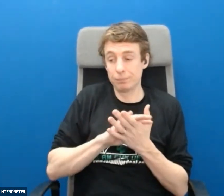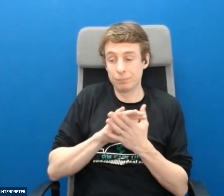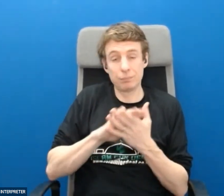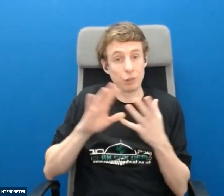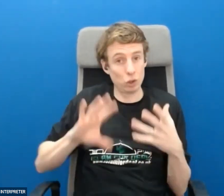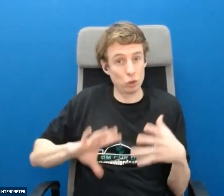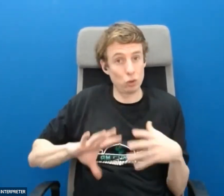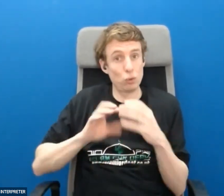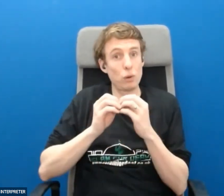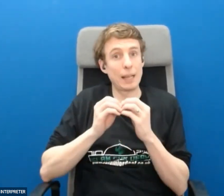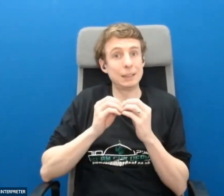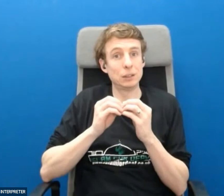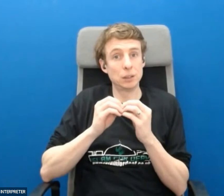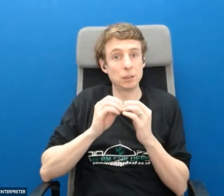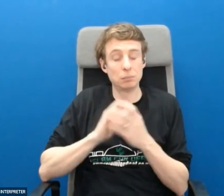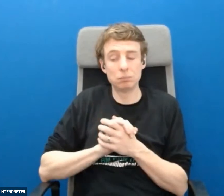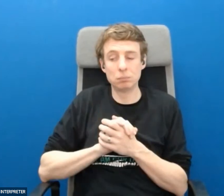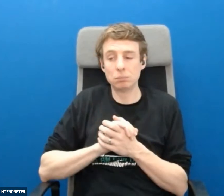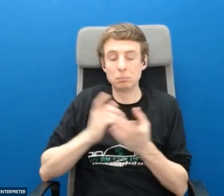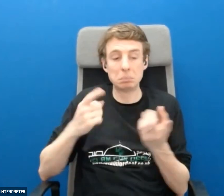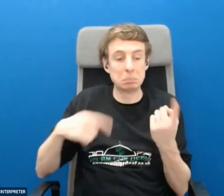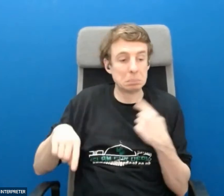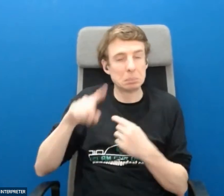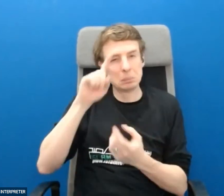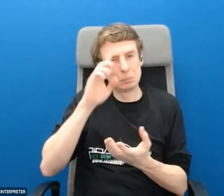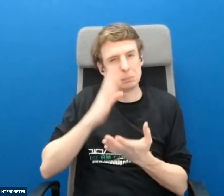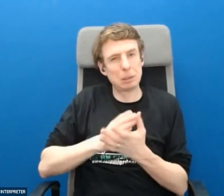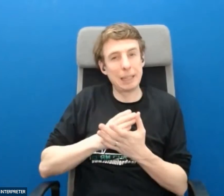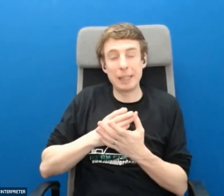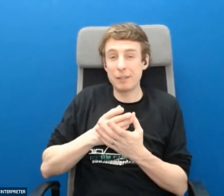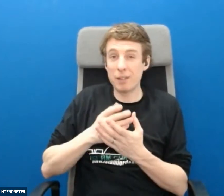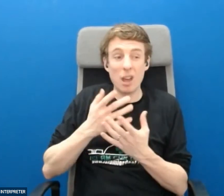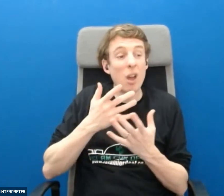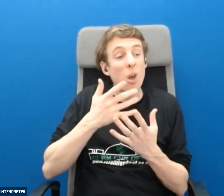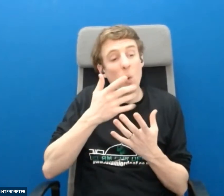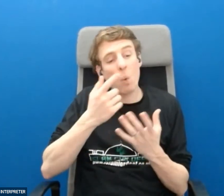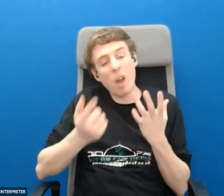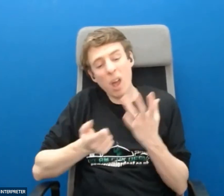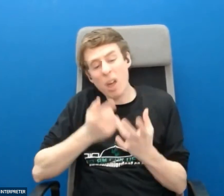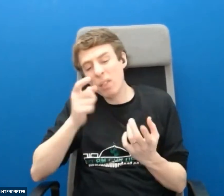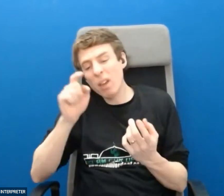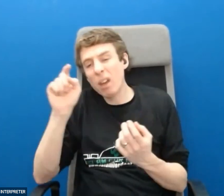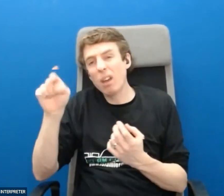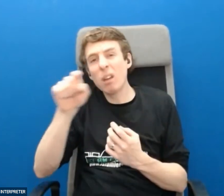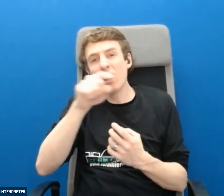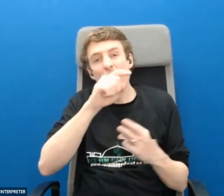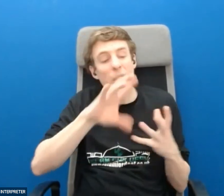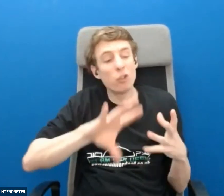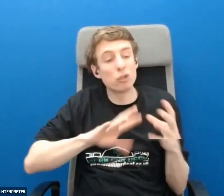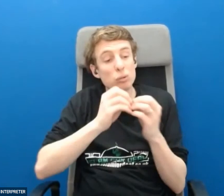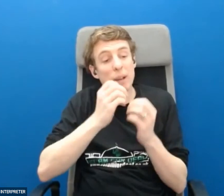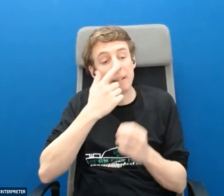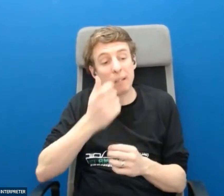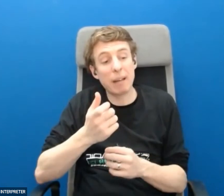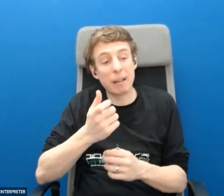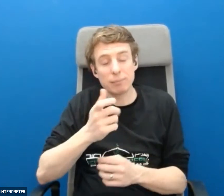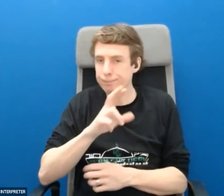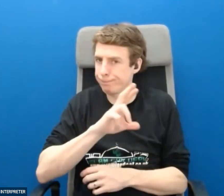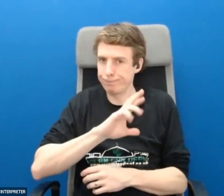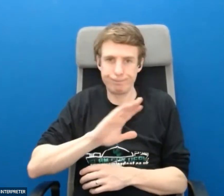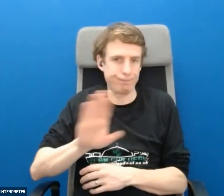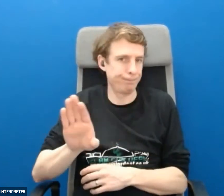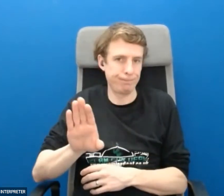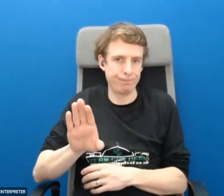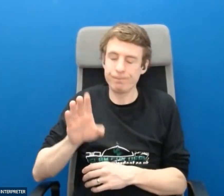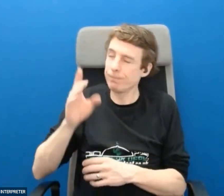not believe that there's any creator other than Allah the Most High. The second is that